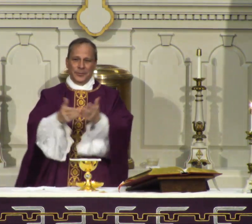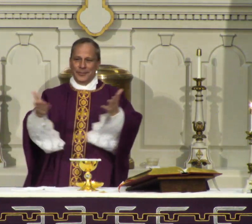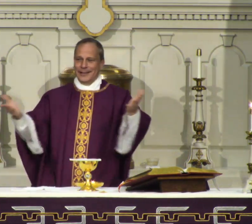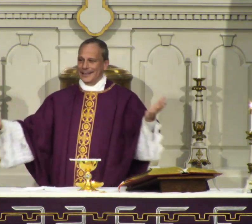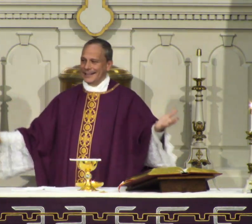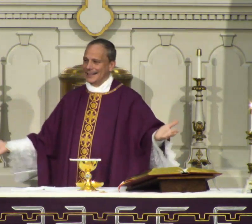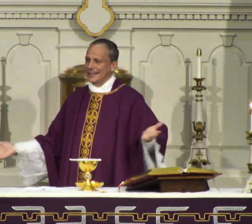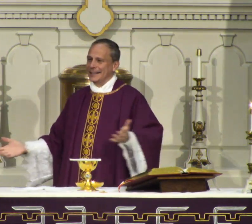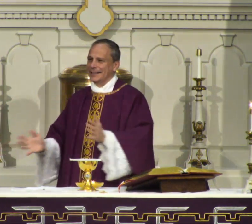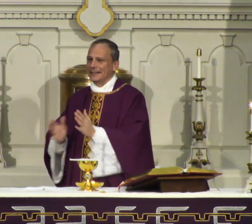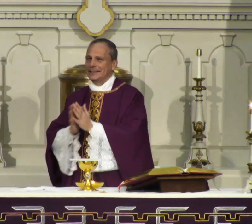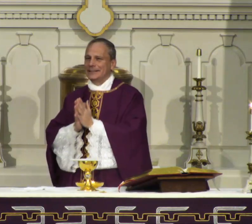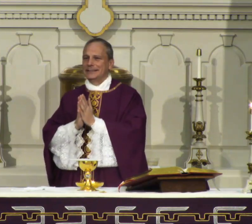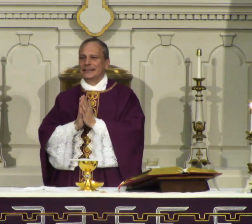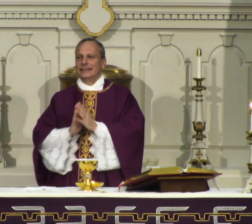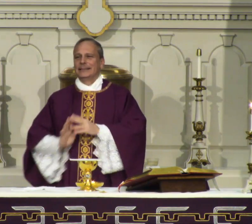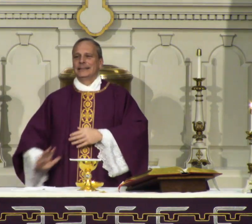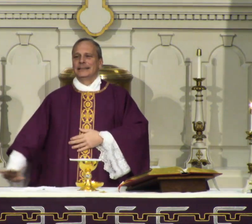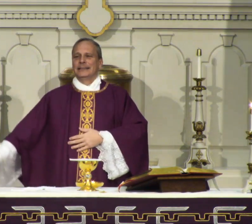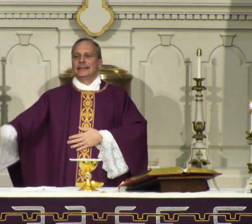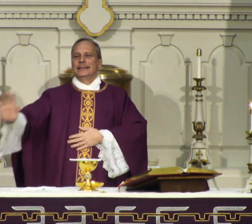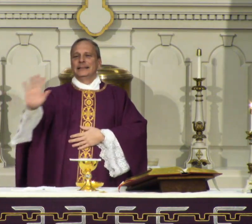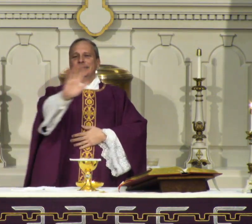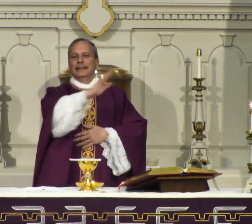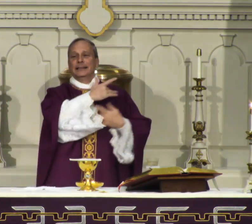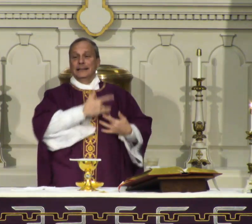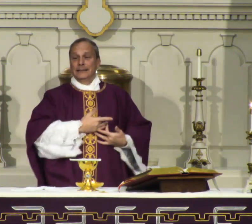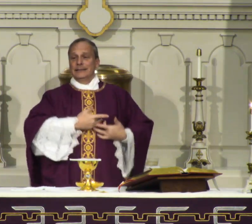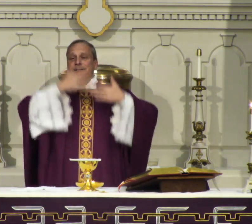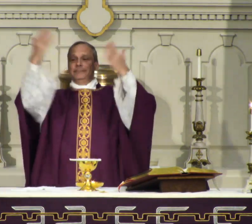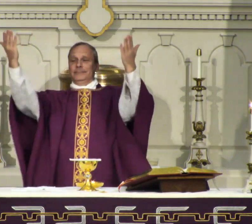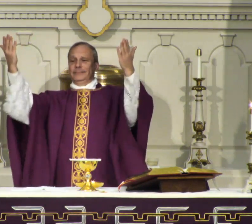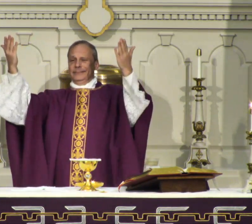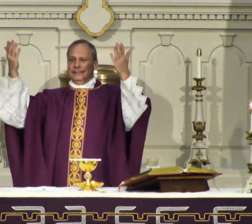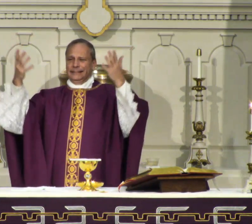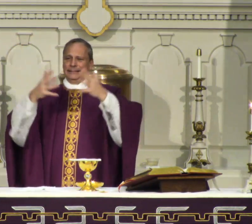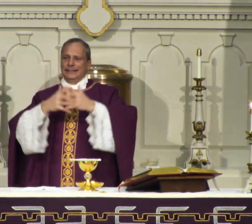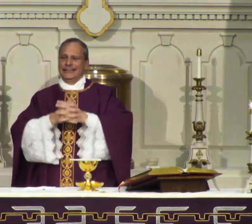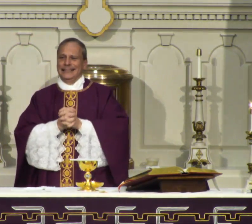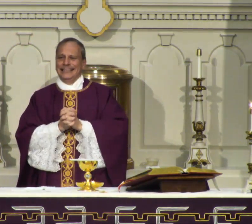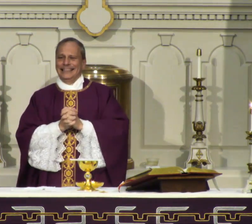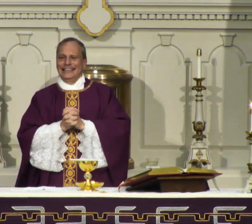The Lord be with you, with your spirit. Lift up your hearts.